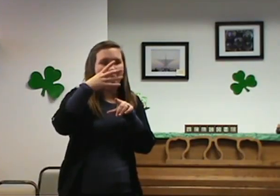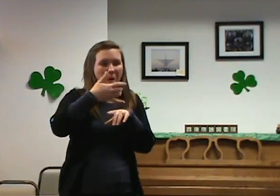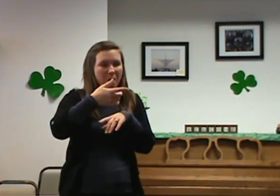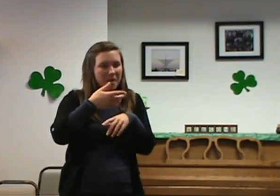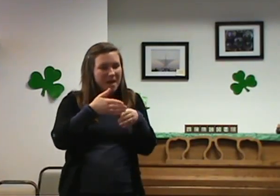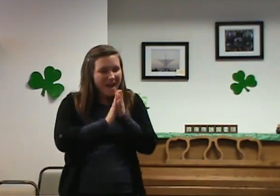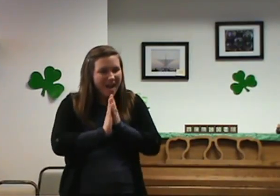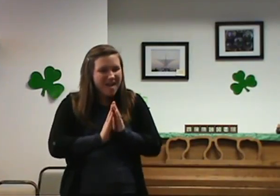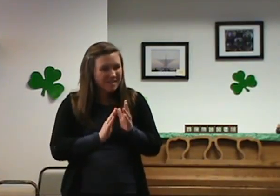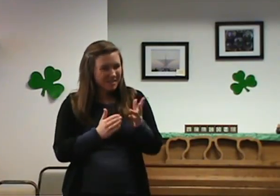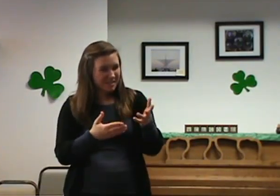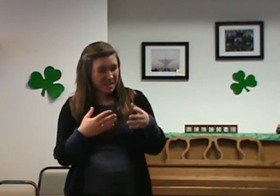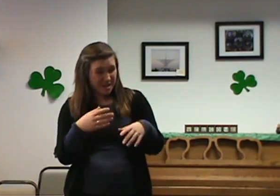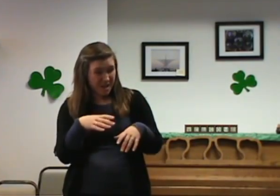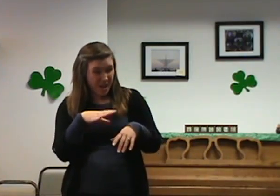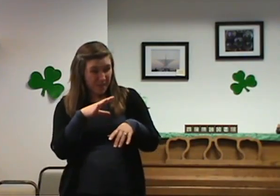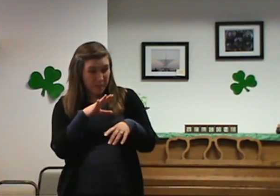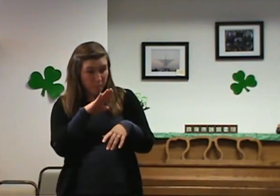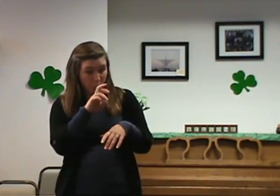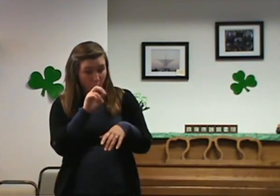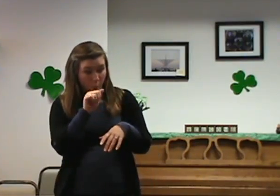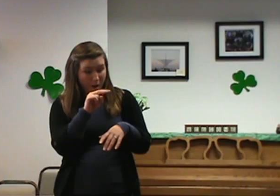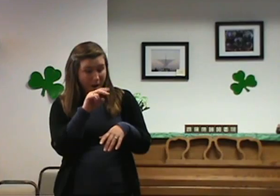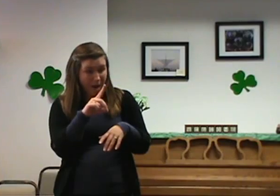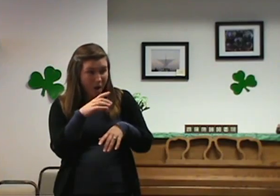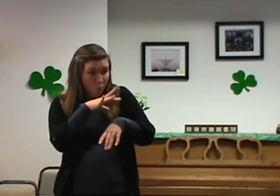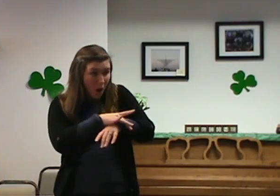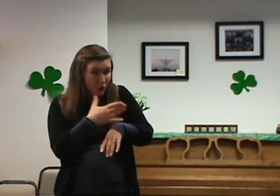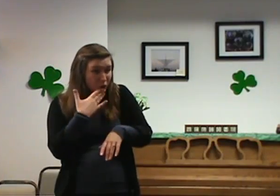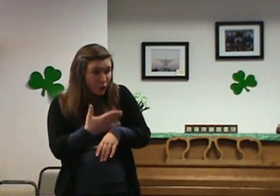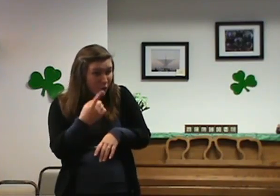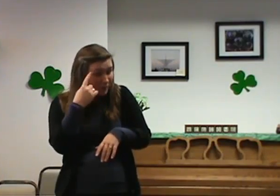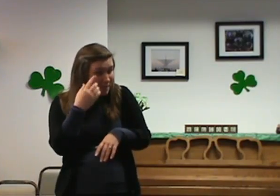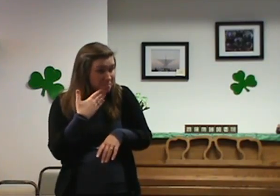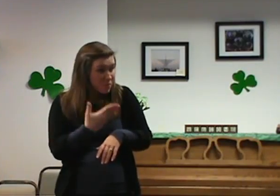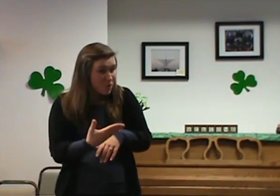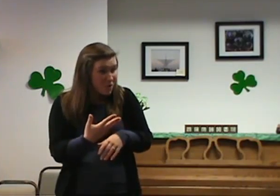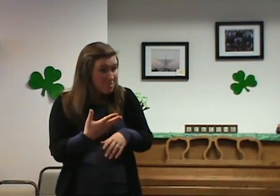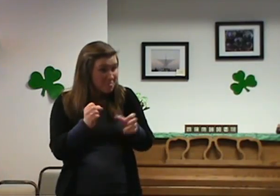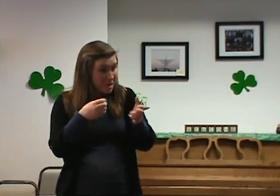dependable, and then it's just more frustration for the person, so. His job is strictly